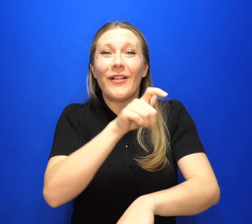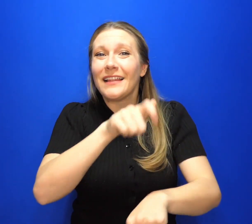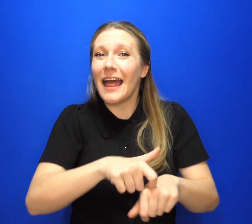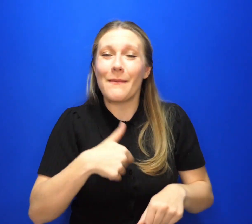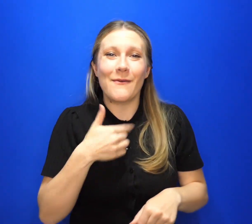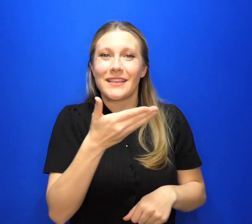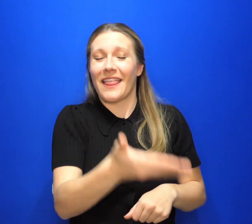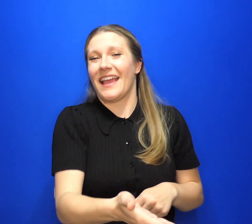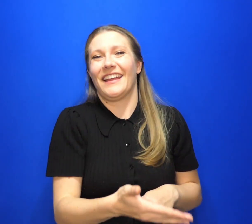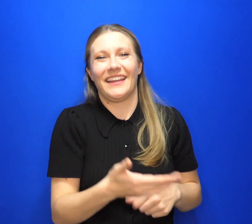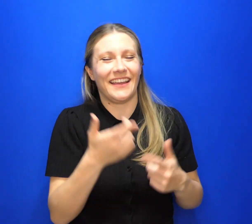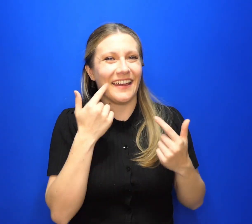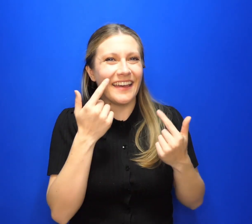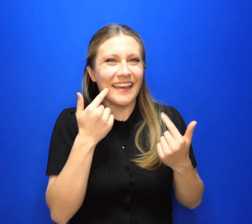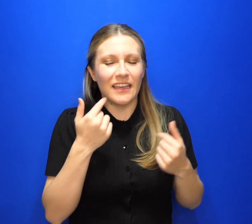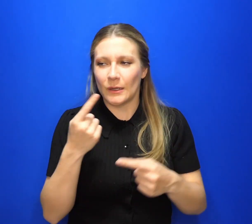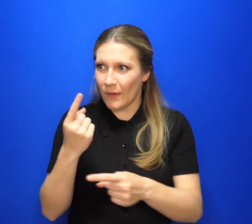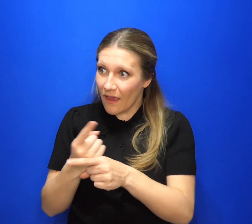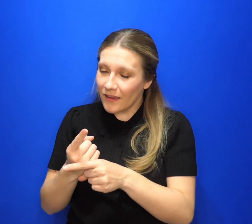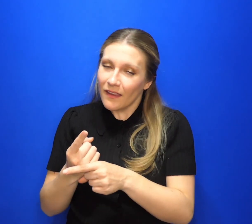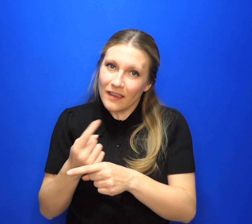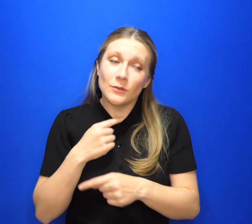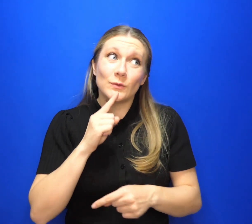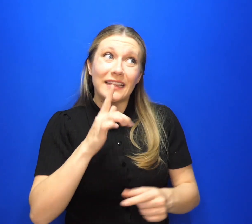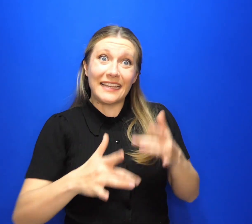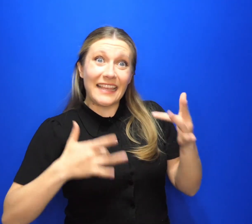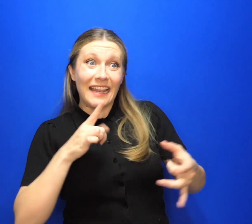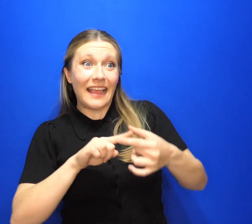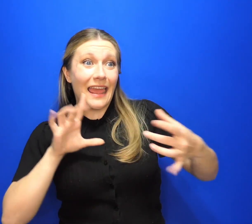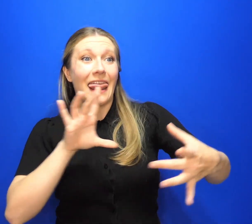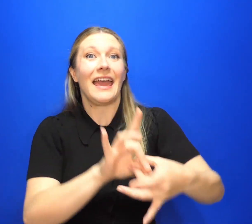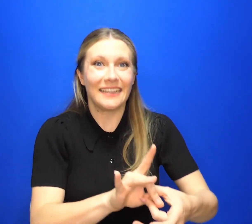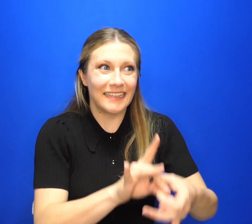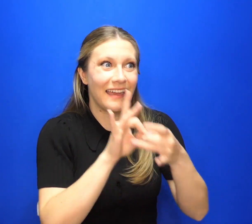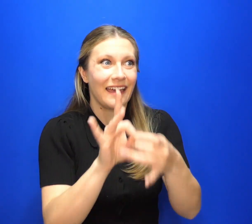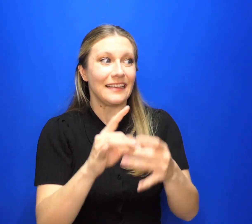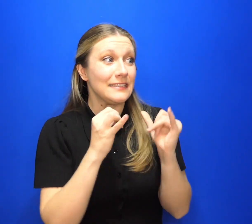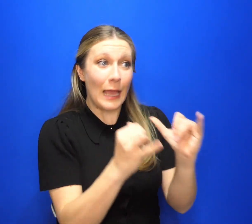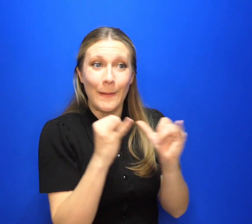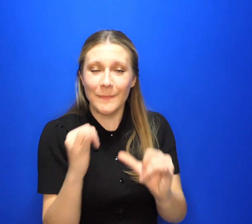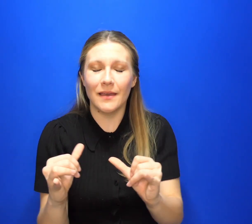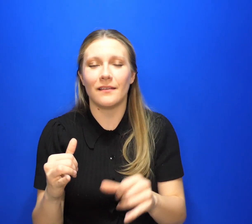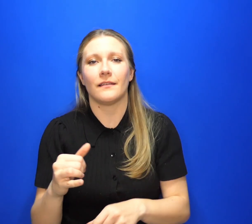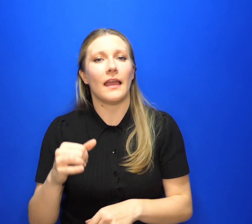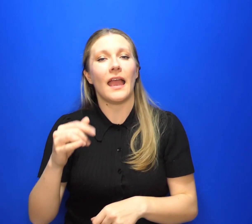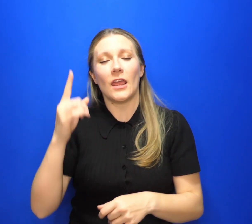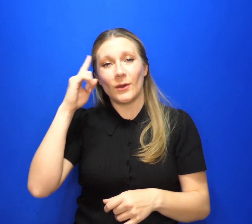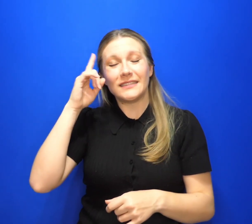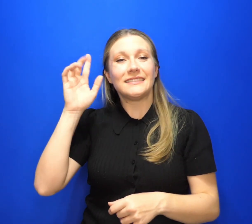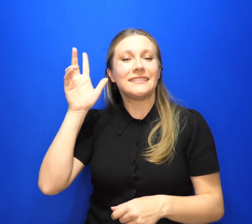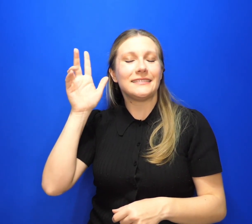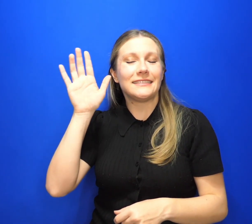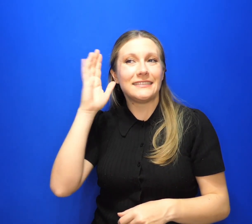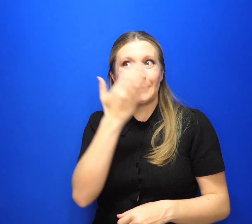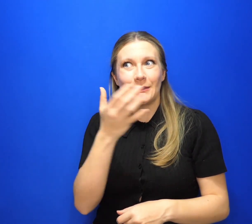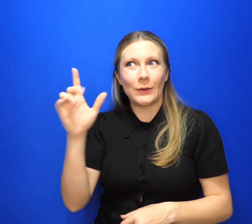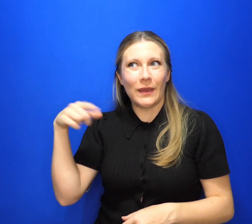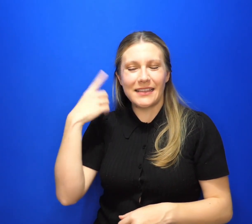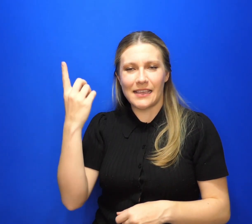to connect. And as crazy as this might sound, I know this is a weird statement, but for you personally,